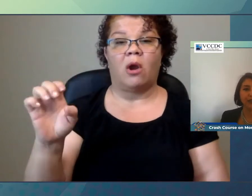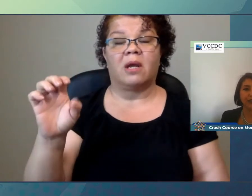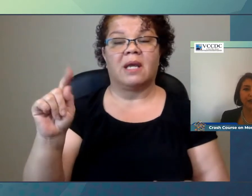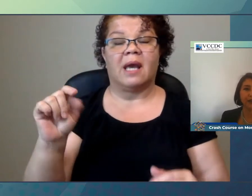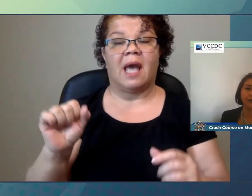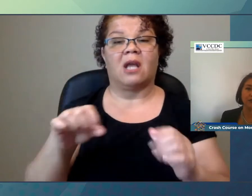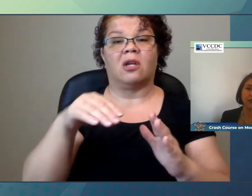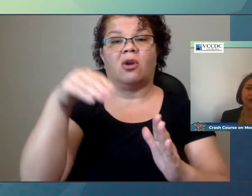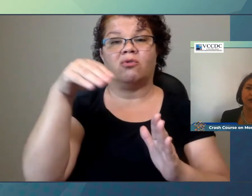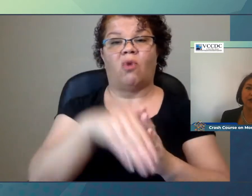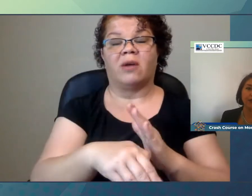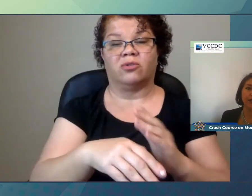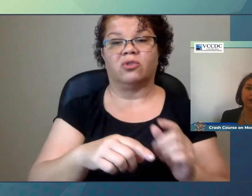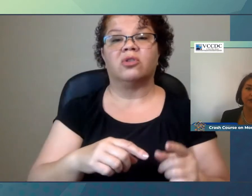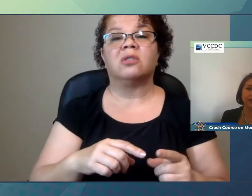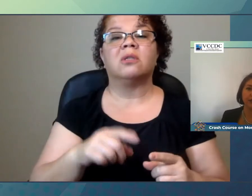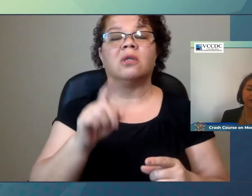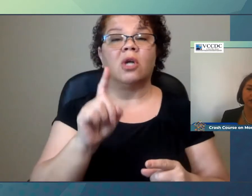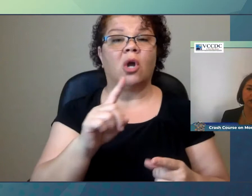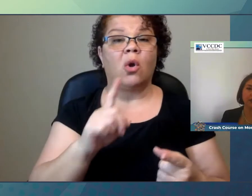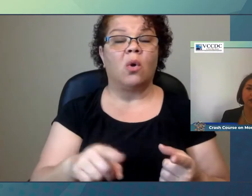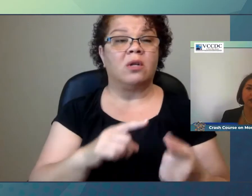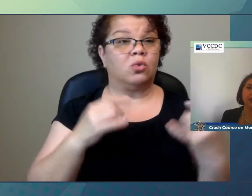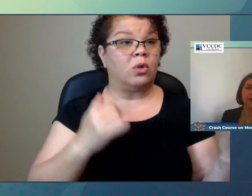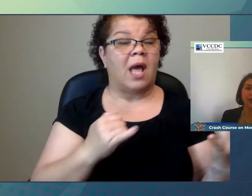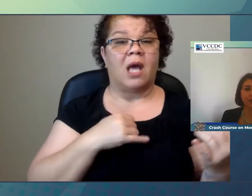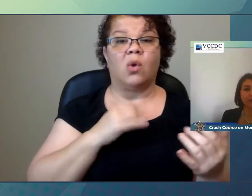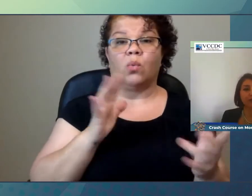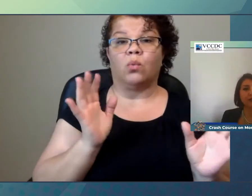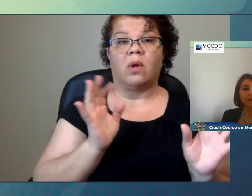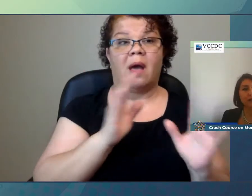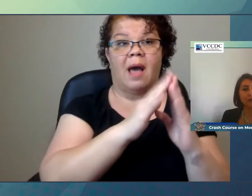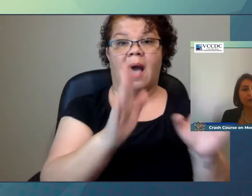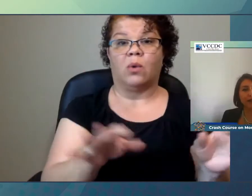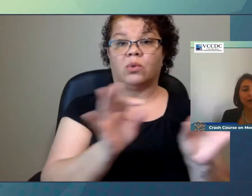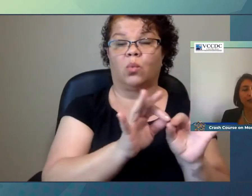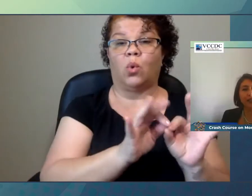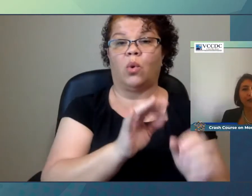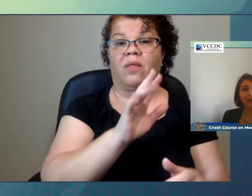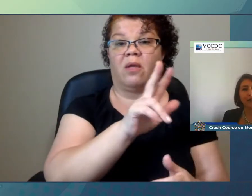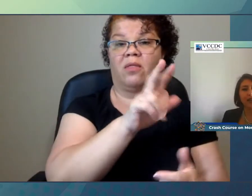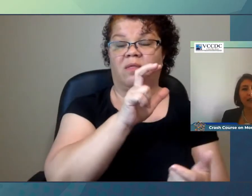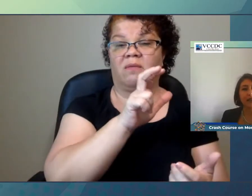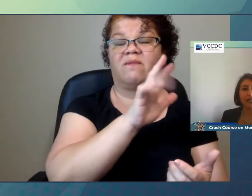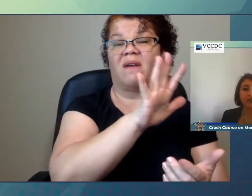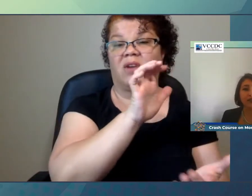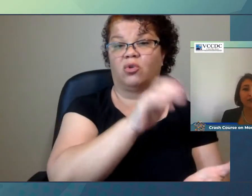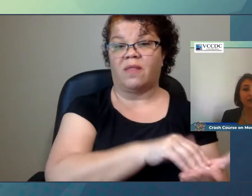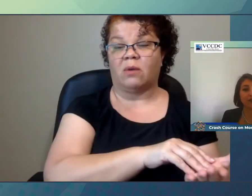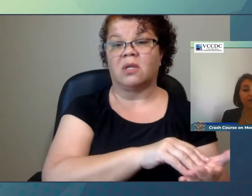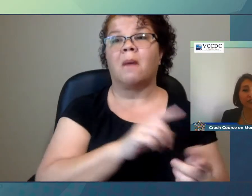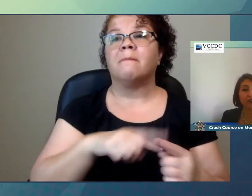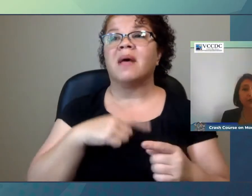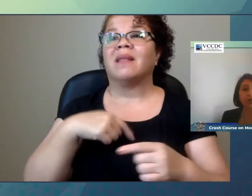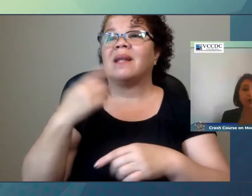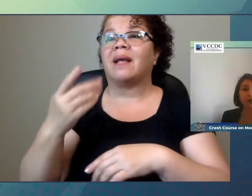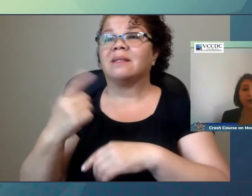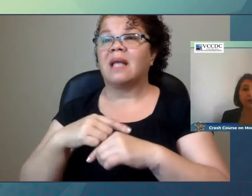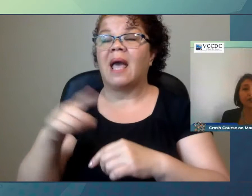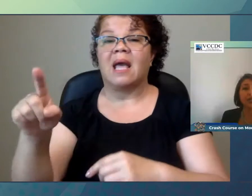appraiser went out there, it was worth $300,000. That appraisal would come back. It would come back lesser than